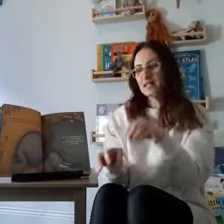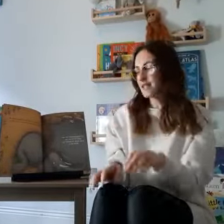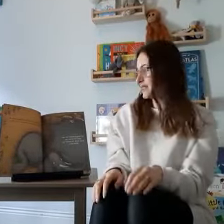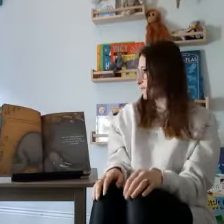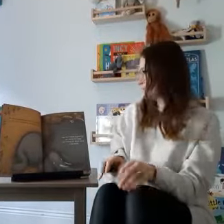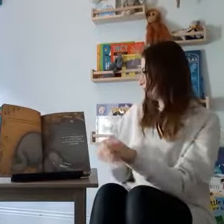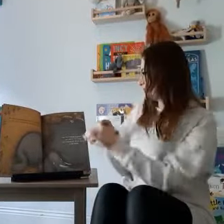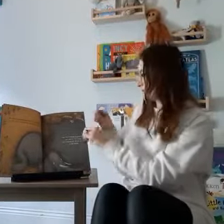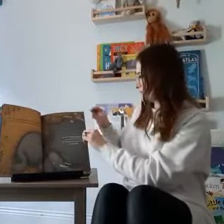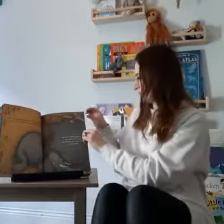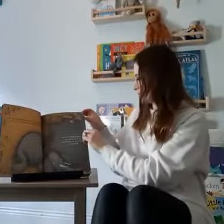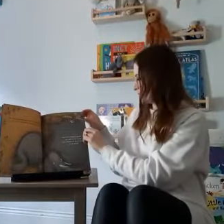wheat.